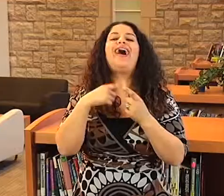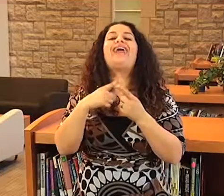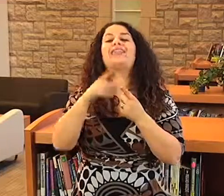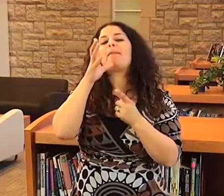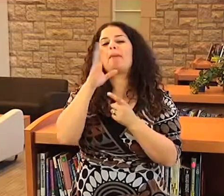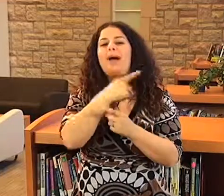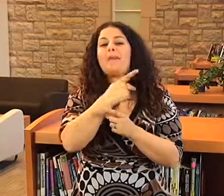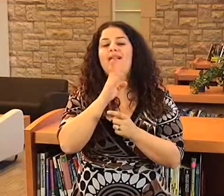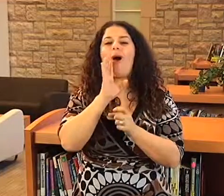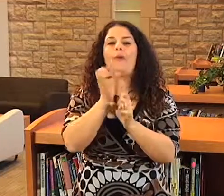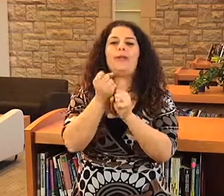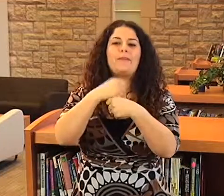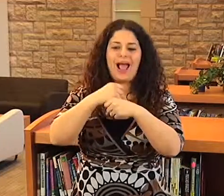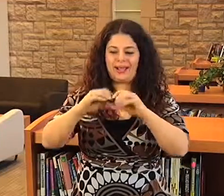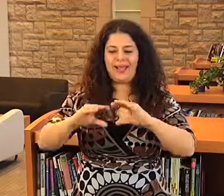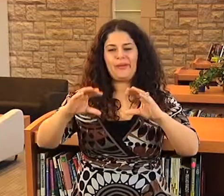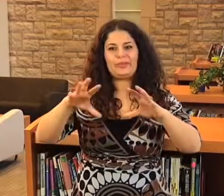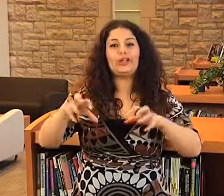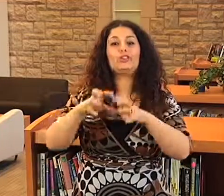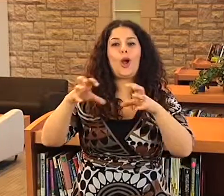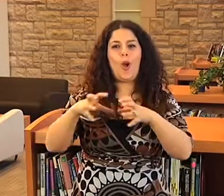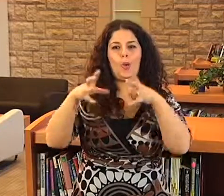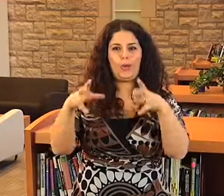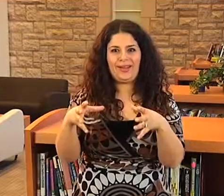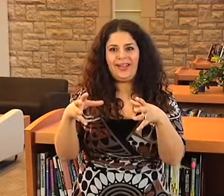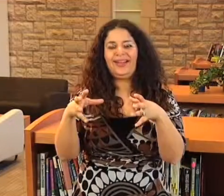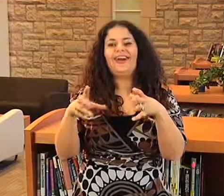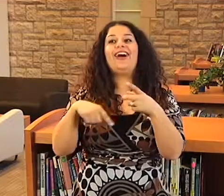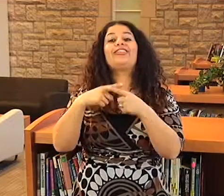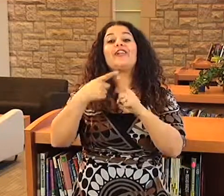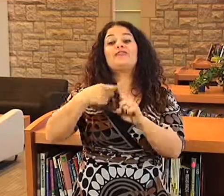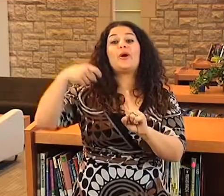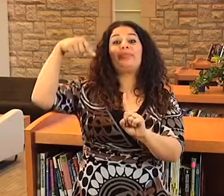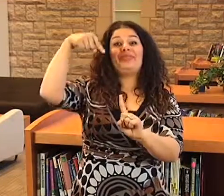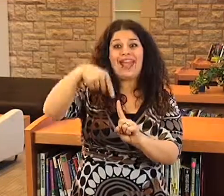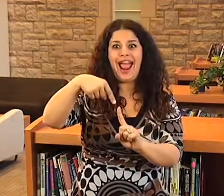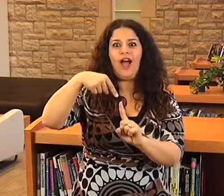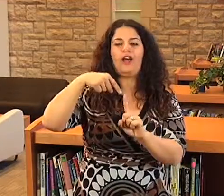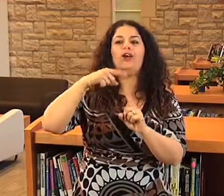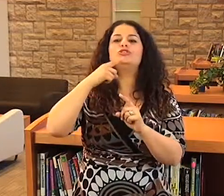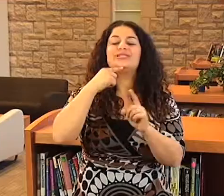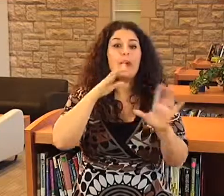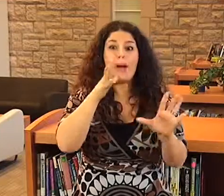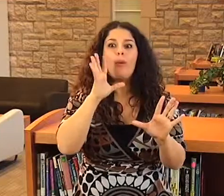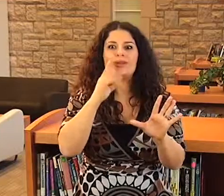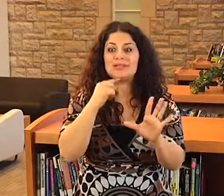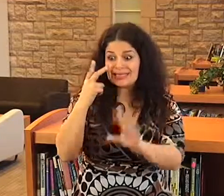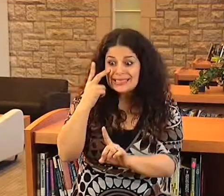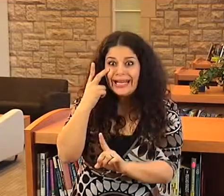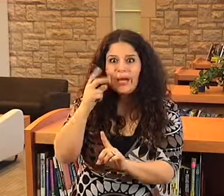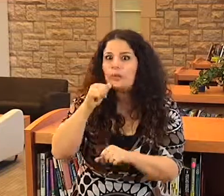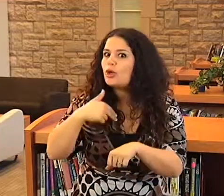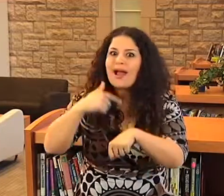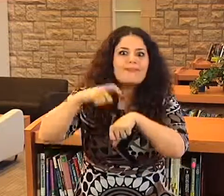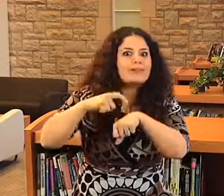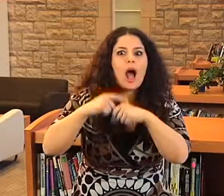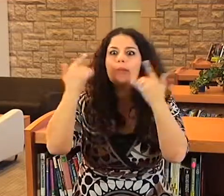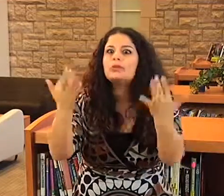water, and then my parents and I would make the dough for the bread, and then from there my parents would show